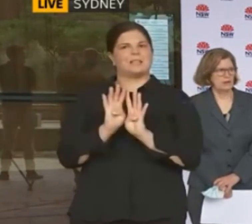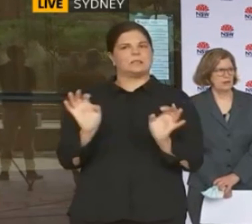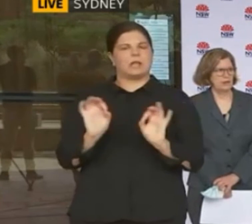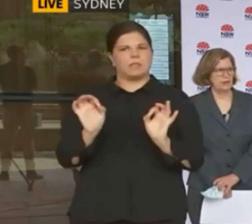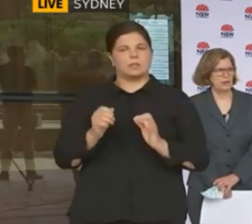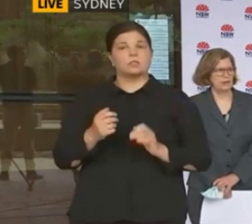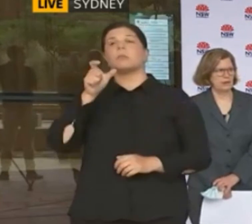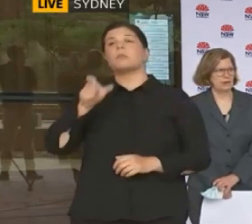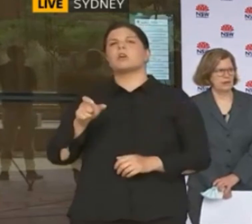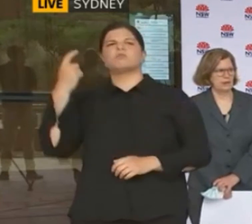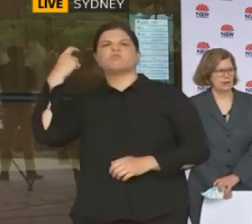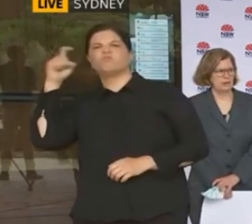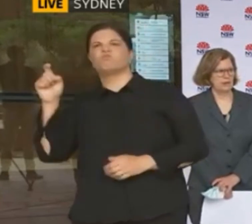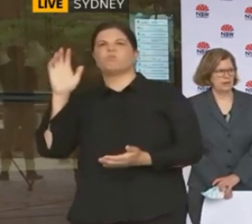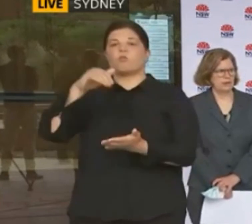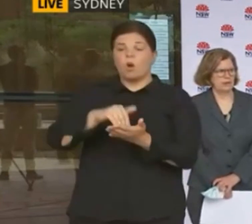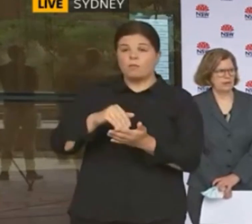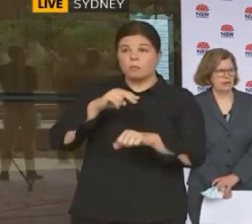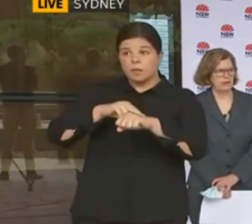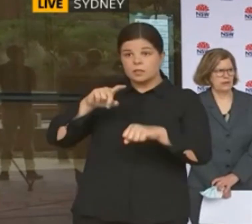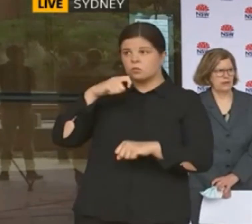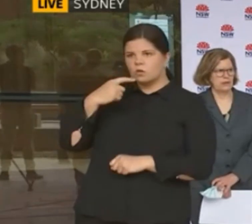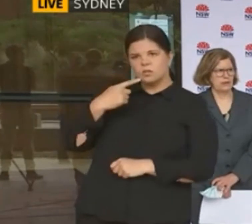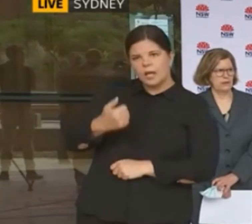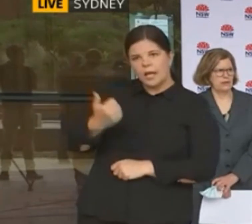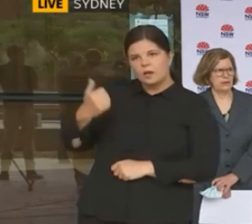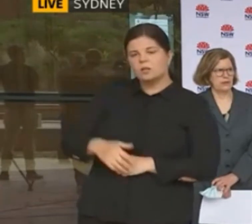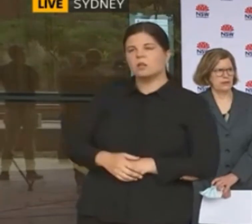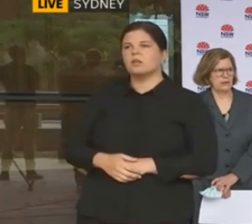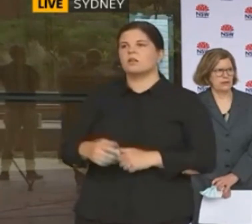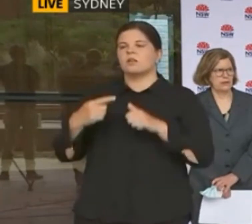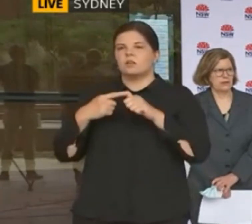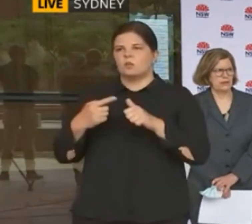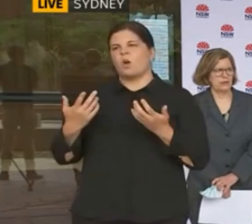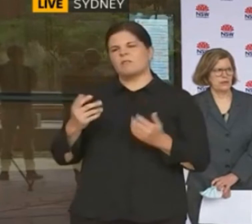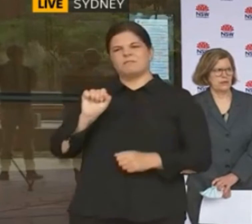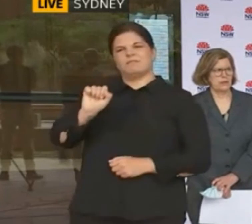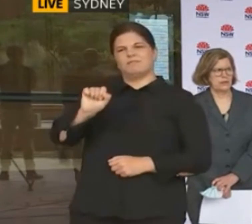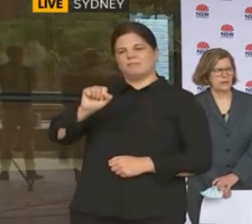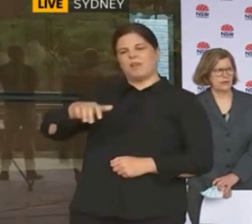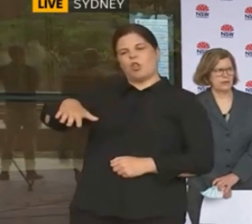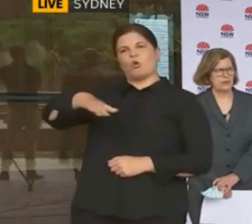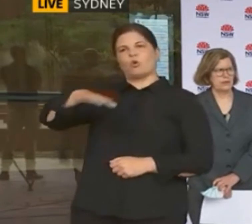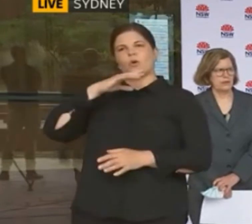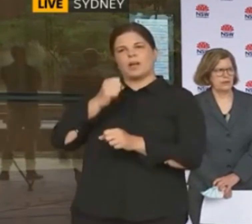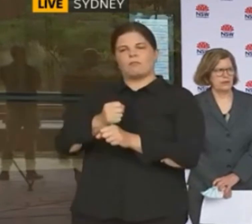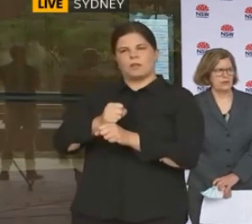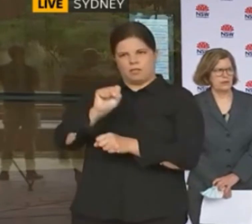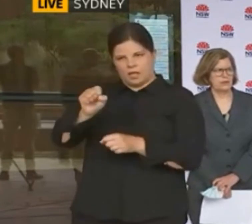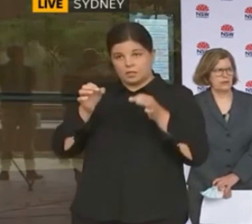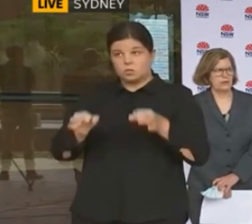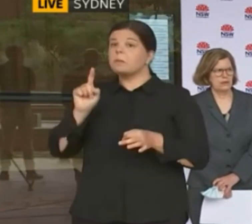those areas that turns up to those parks? Well, look, in terms of the closures of those parks, they're matters for local government, but police will have resources to